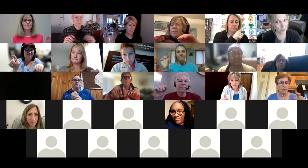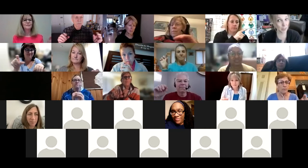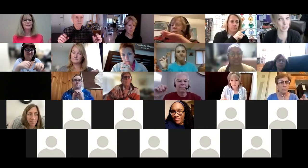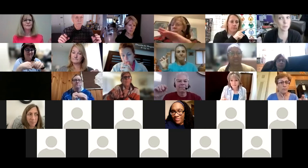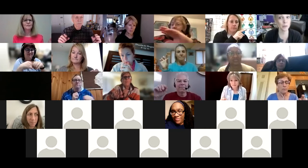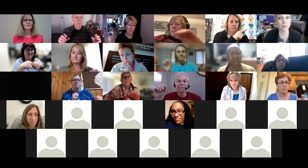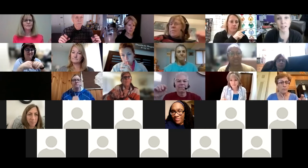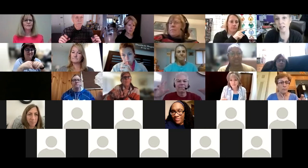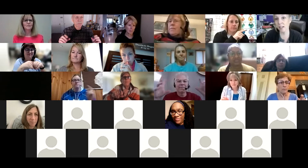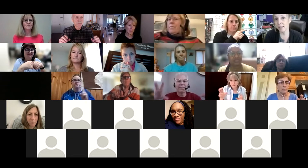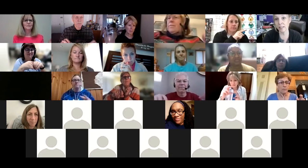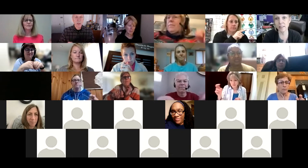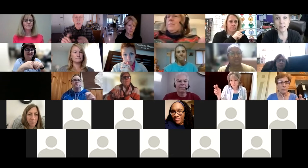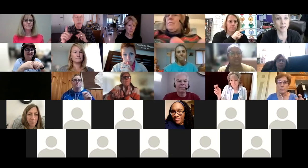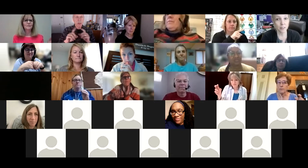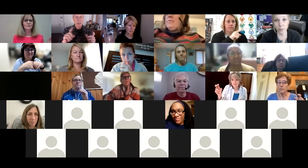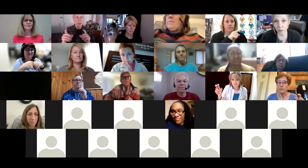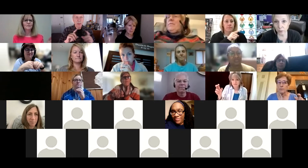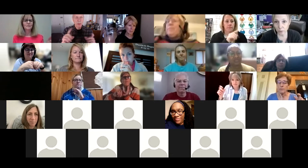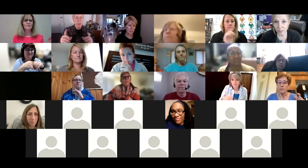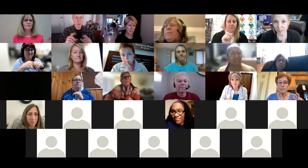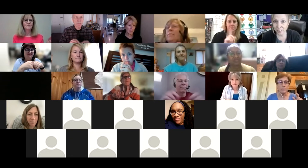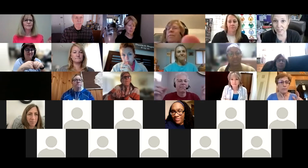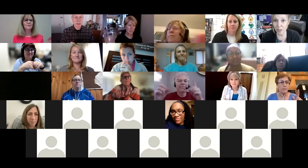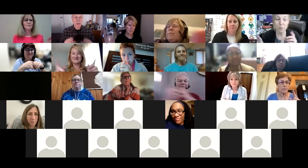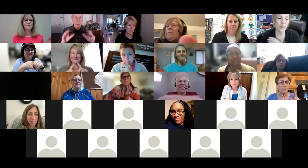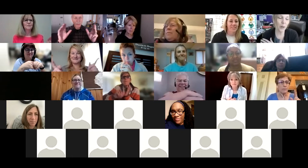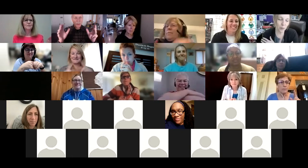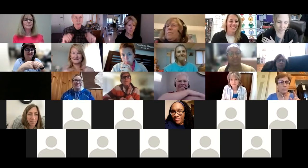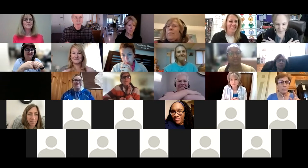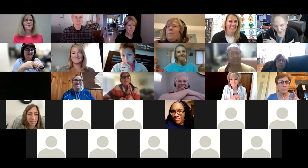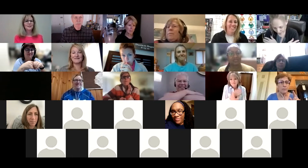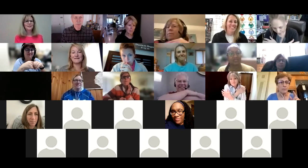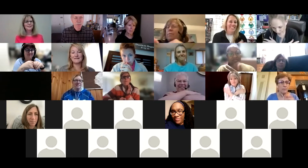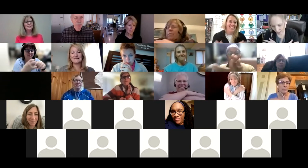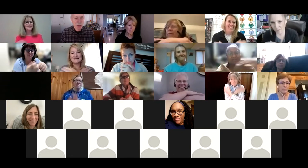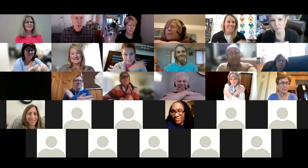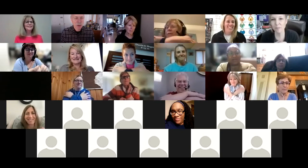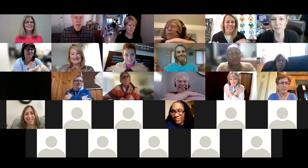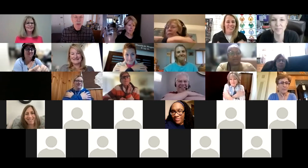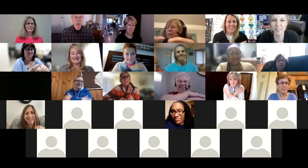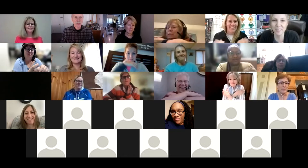sentence about our second idea. No, no, no, no. Think of it this way. Sorry. Dorothy,